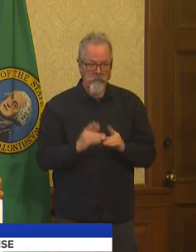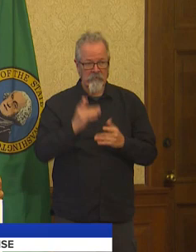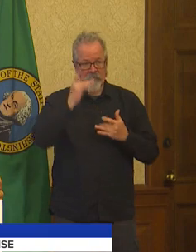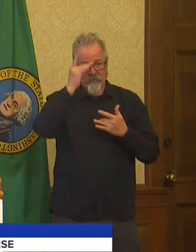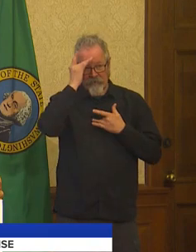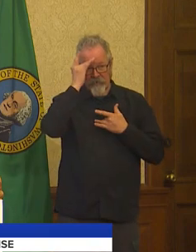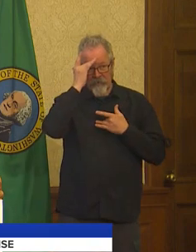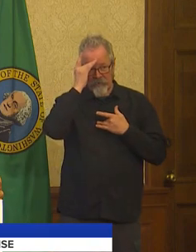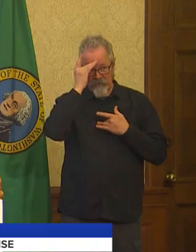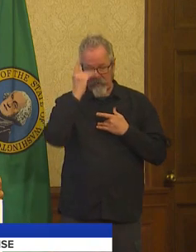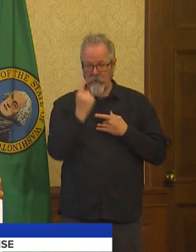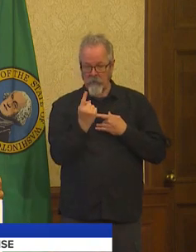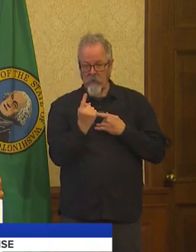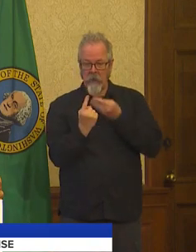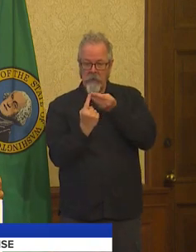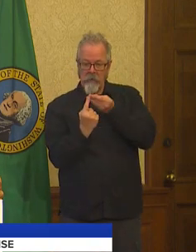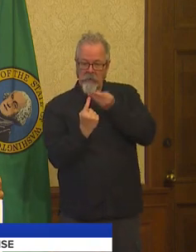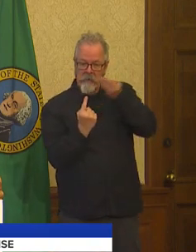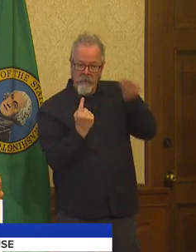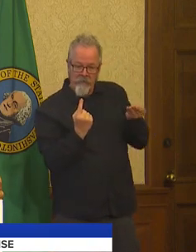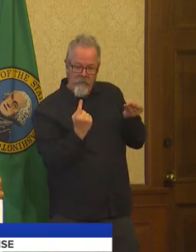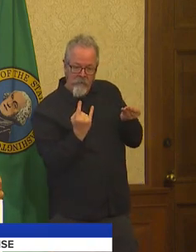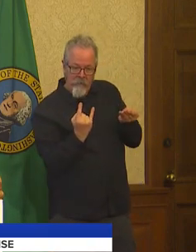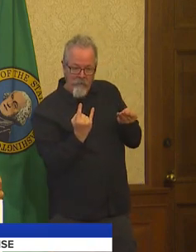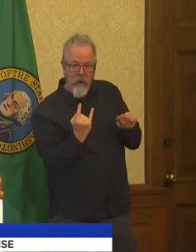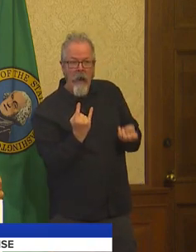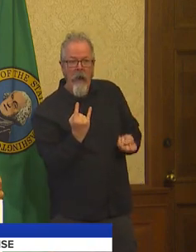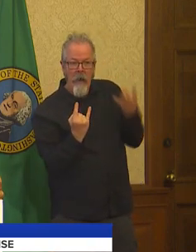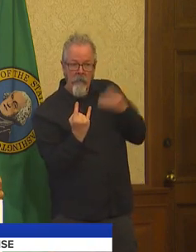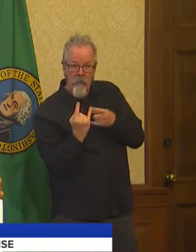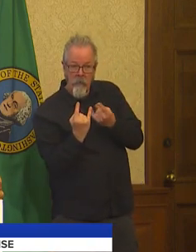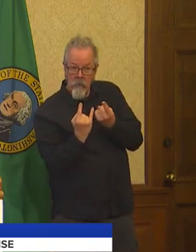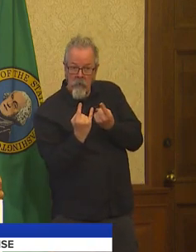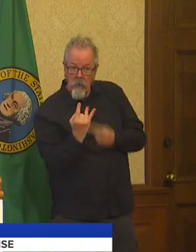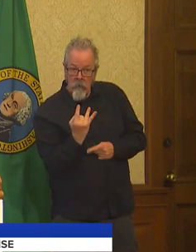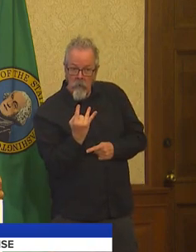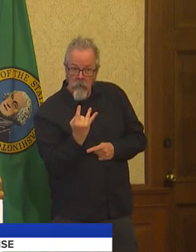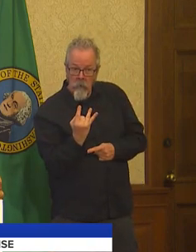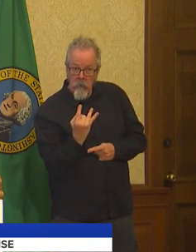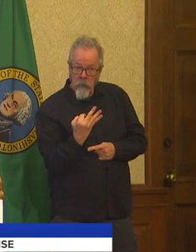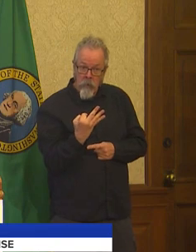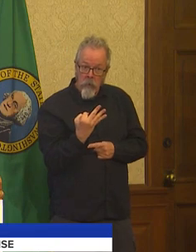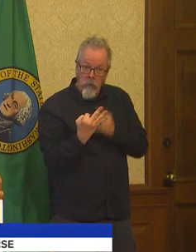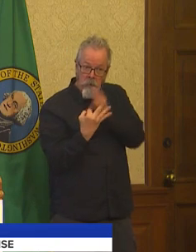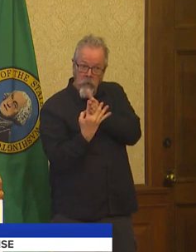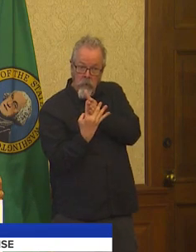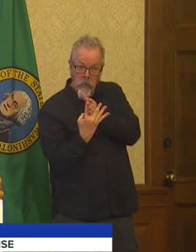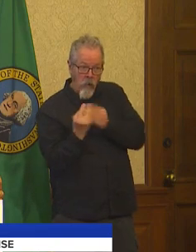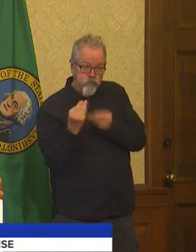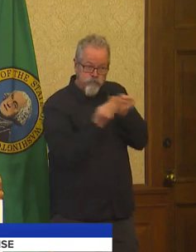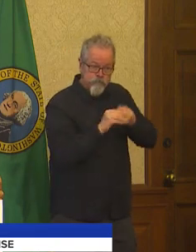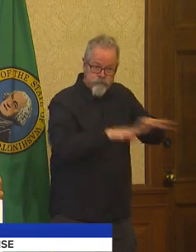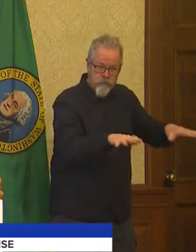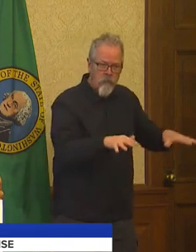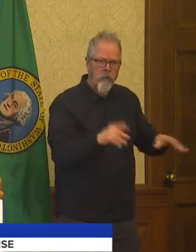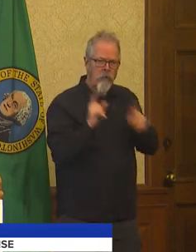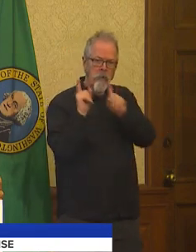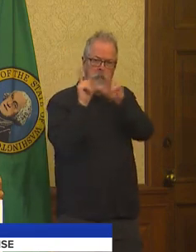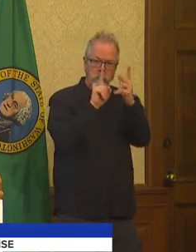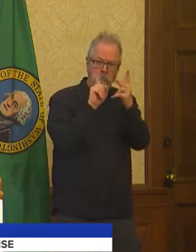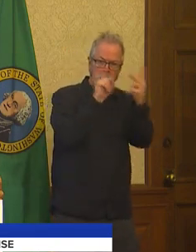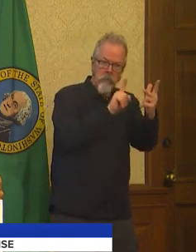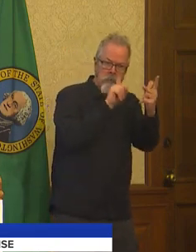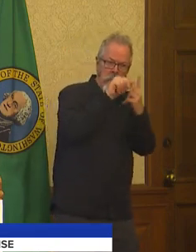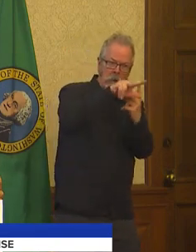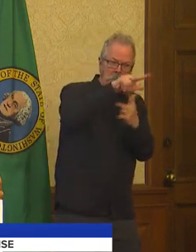testing right now to determine that number outside of the King County area. In King County, the most recent number